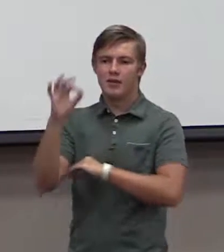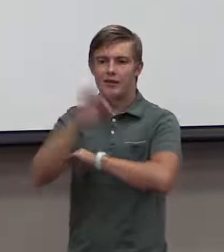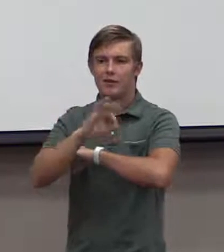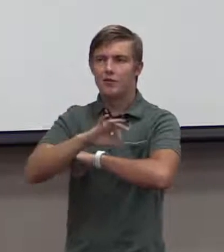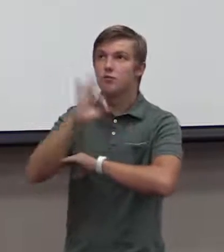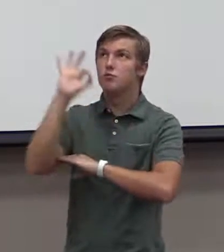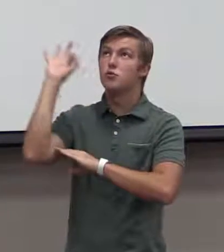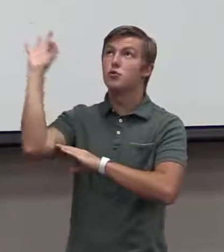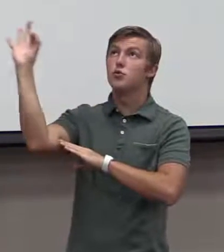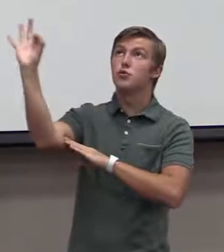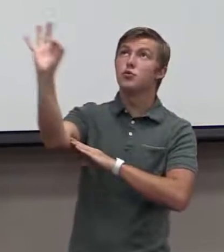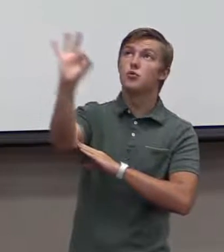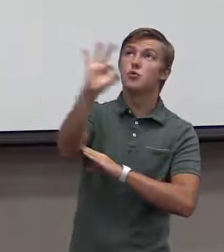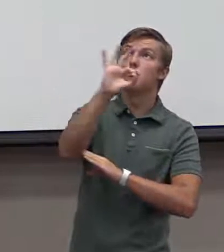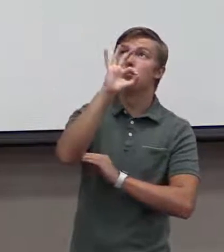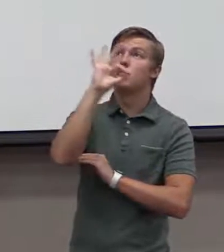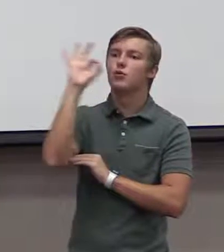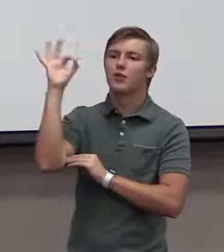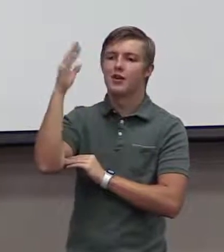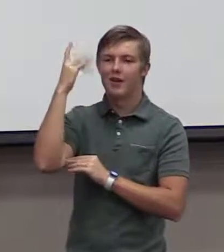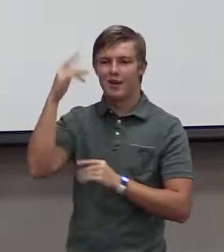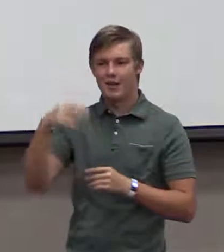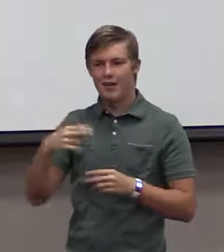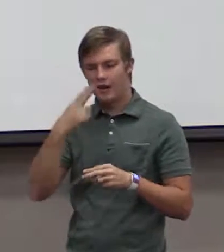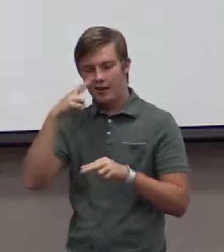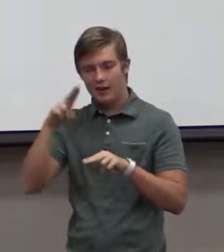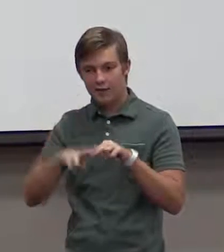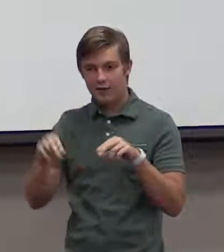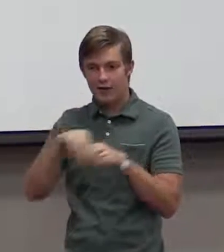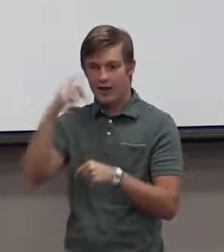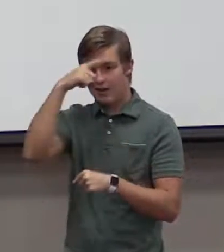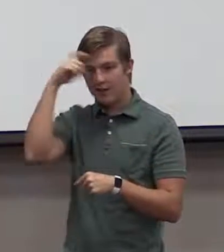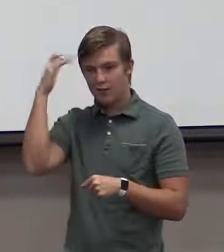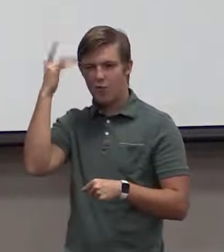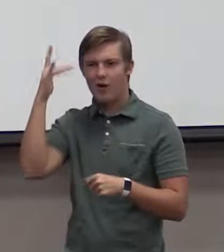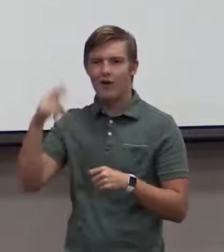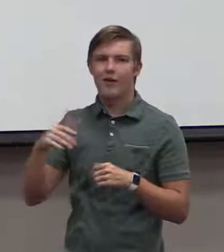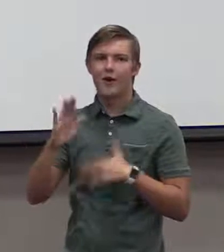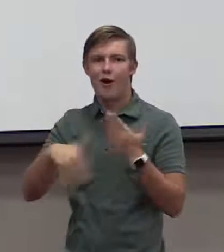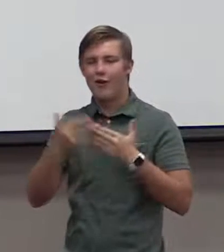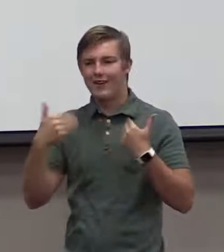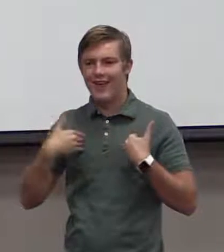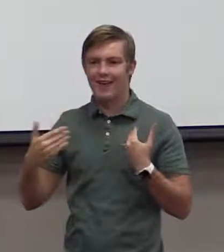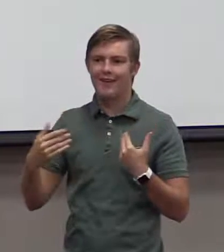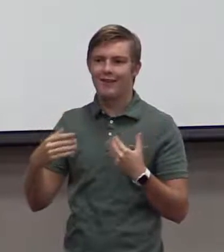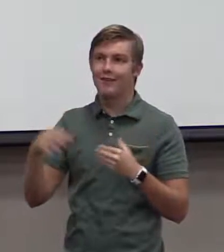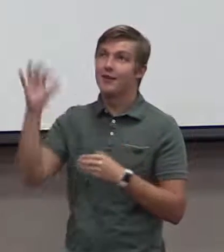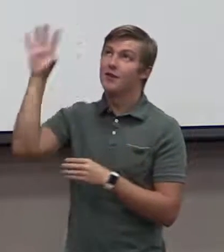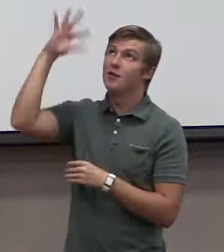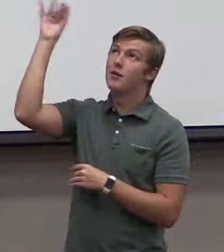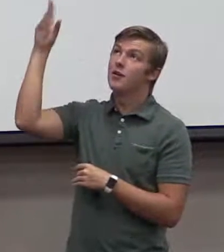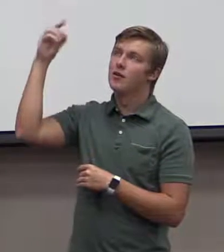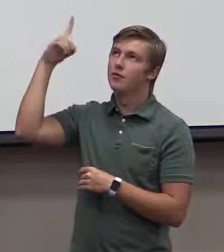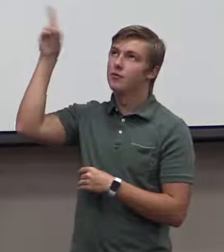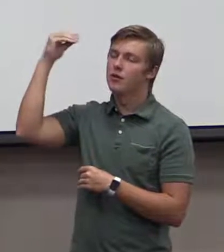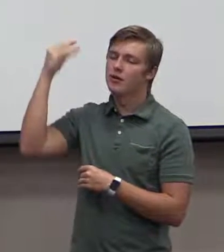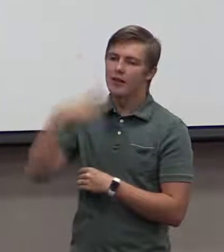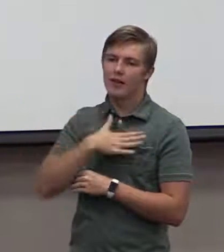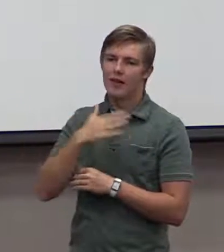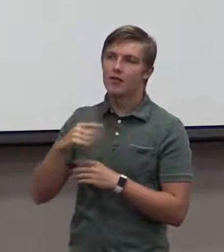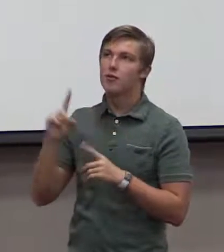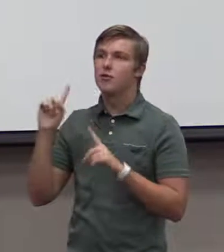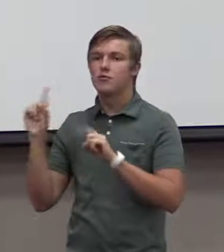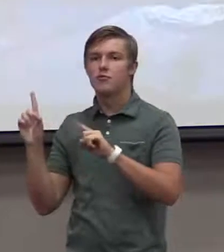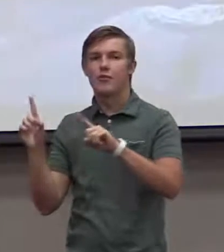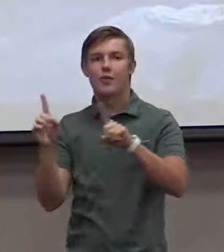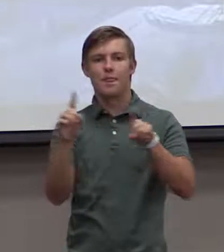the summers because you just have like this unlimited daylight essentially, so you're always out running around and just seeming you have a lot more